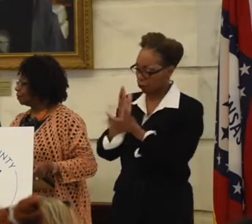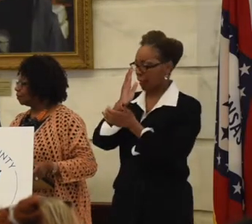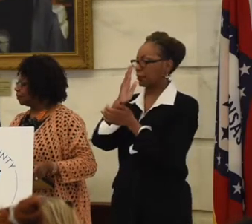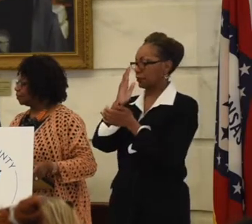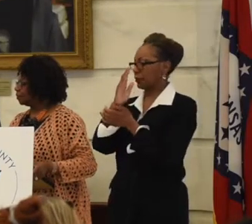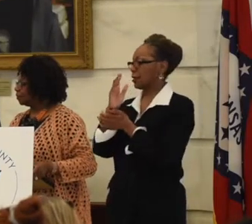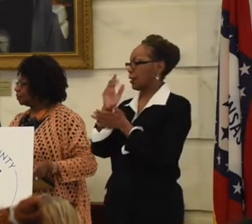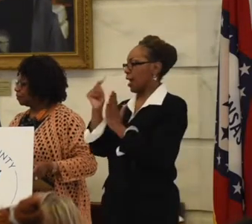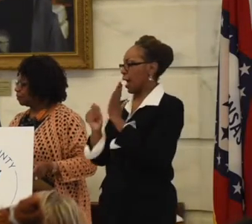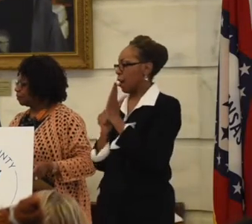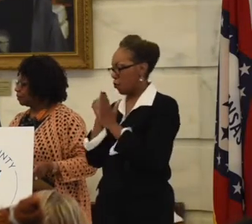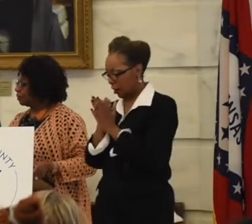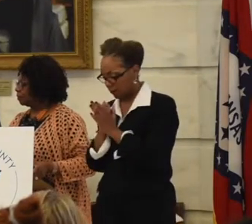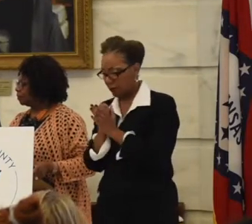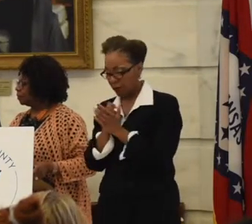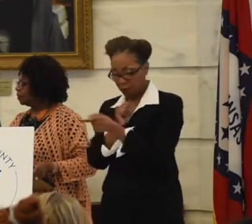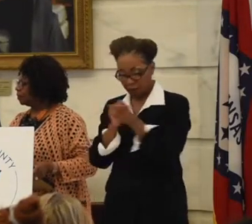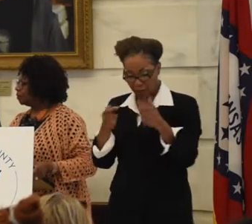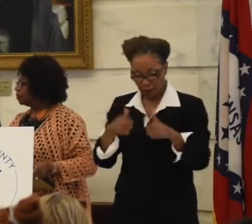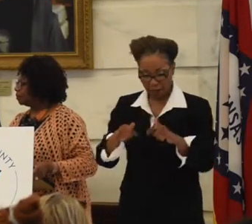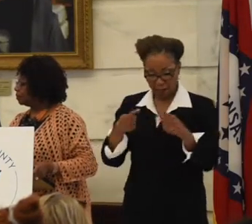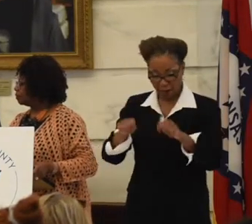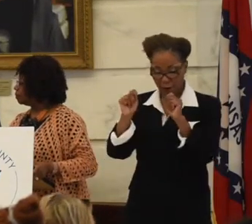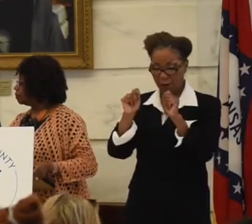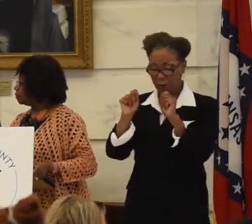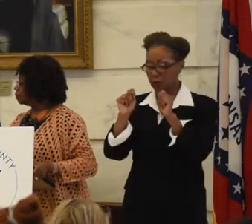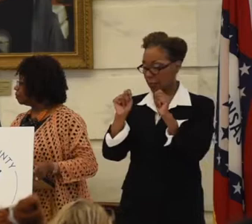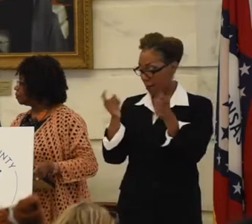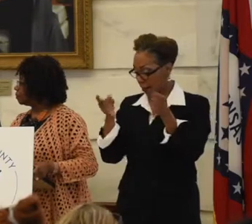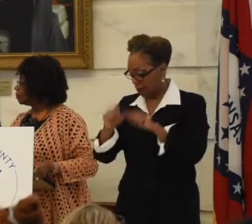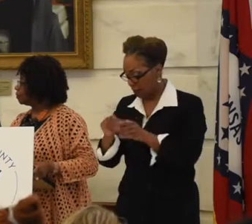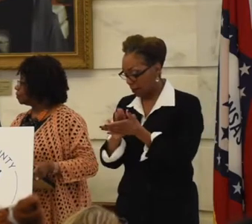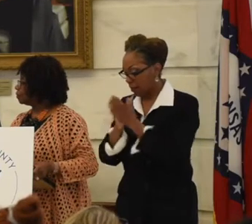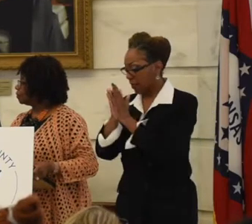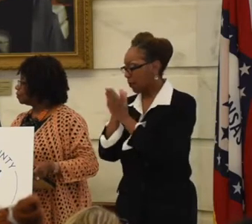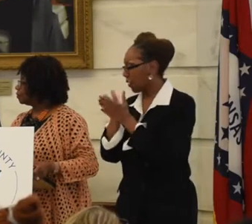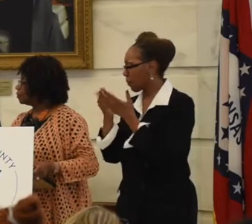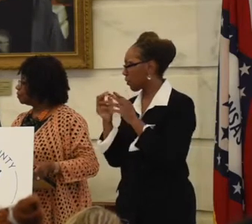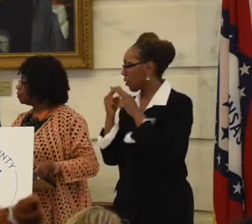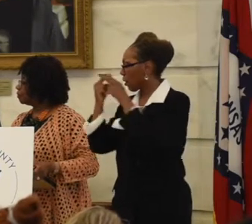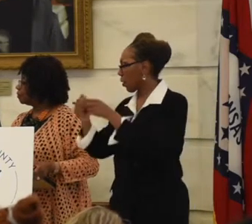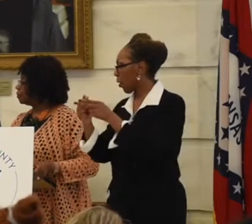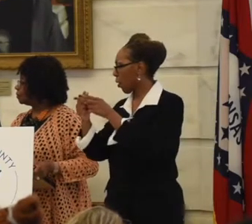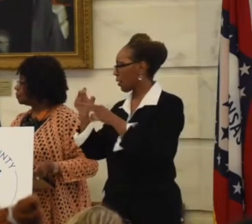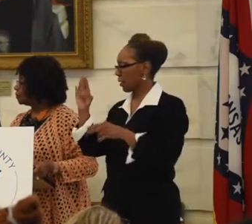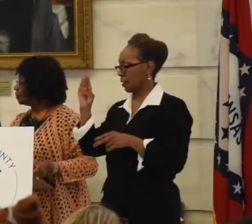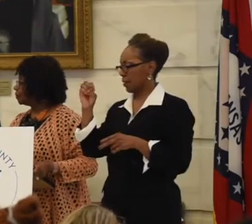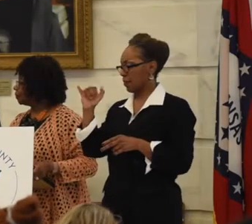era. Their efforts led to a book on entitled Beyond